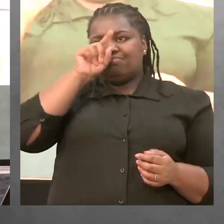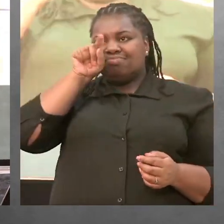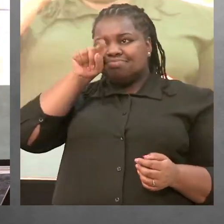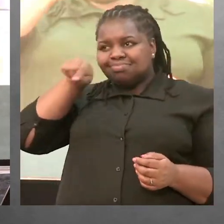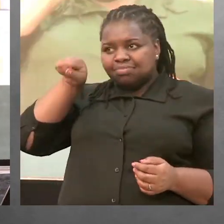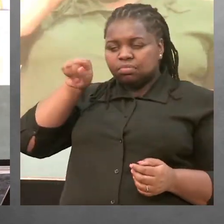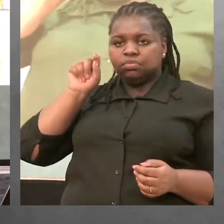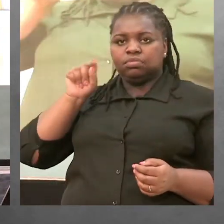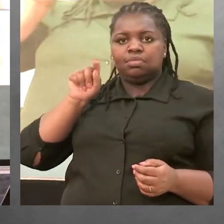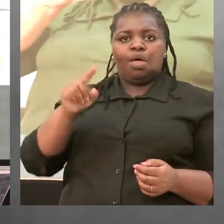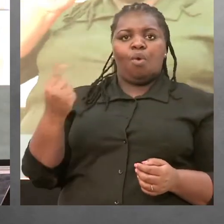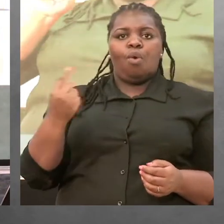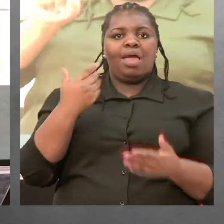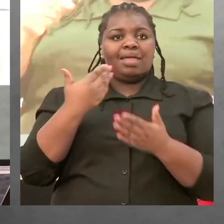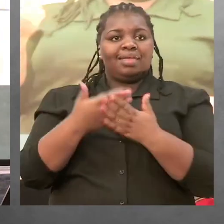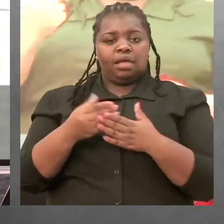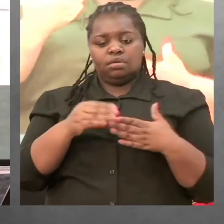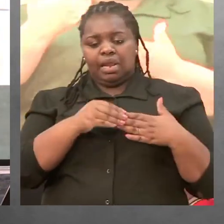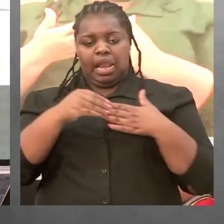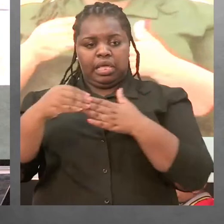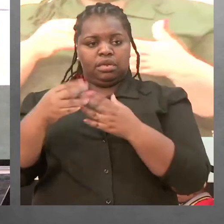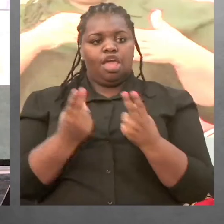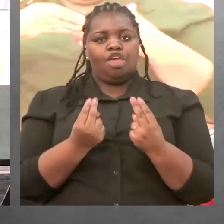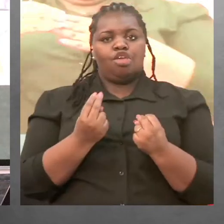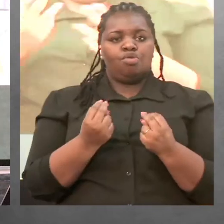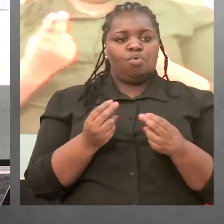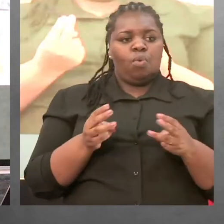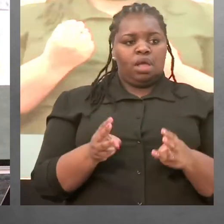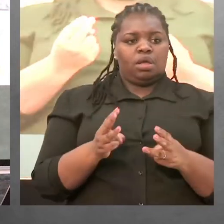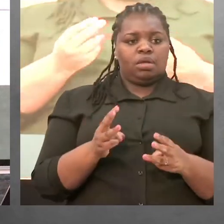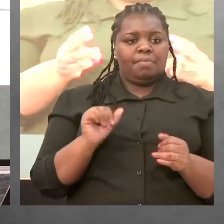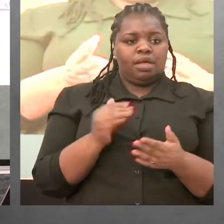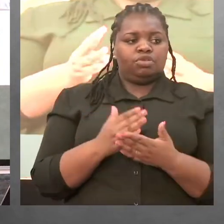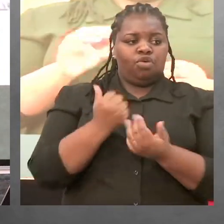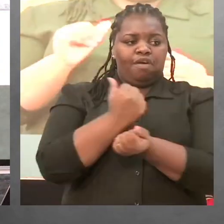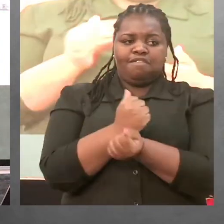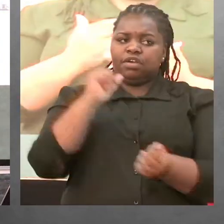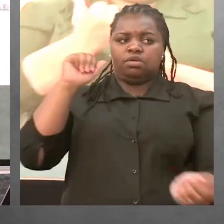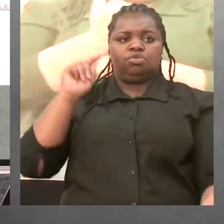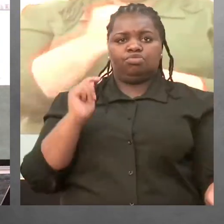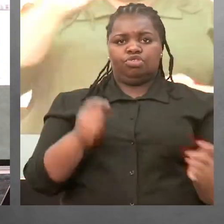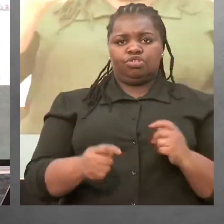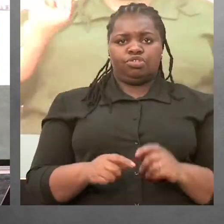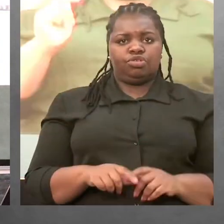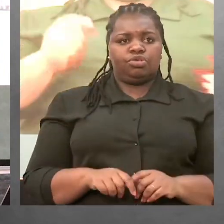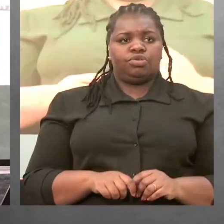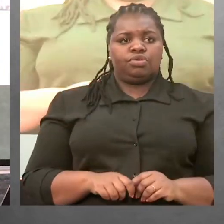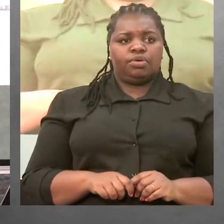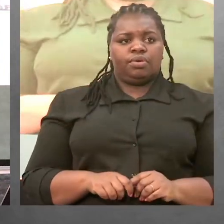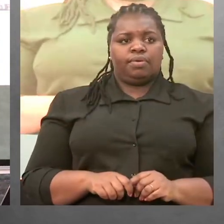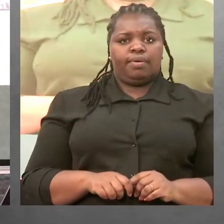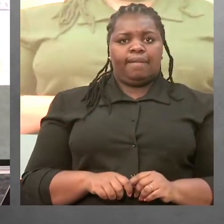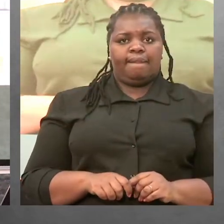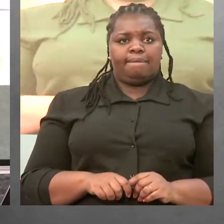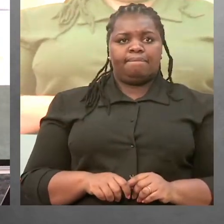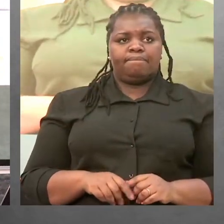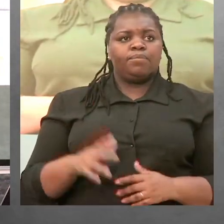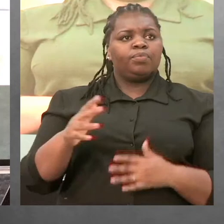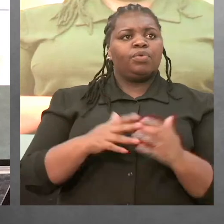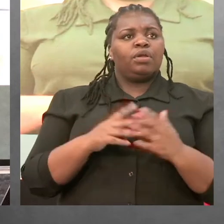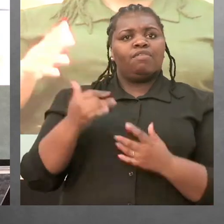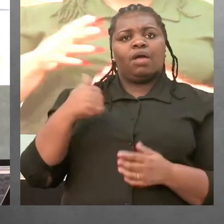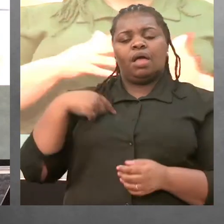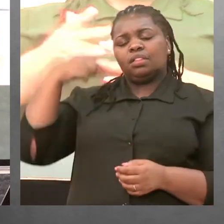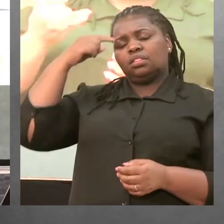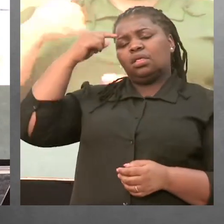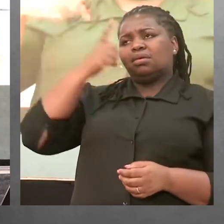the only ones who can usher in a new era and take freedom to the next level. And whenever I think of this,